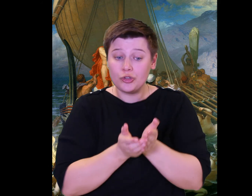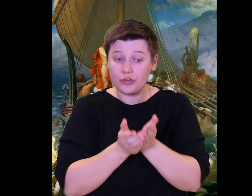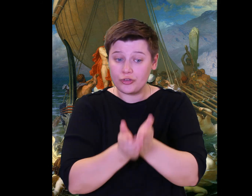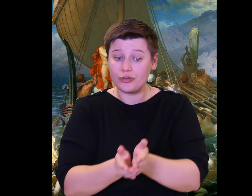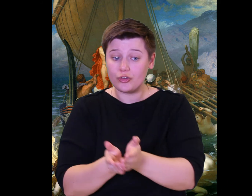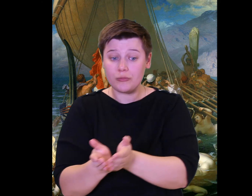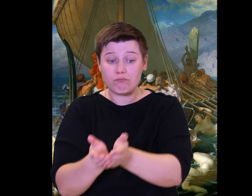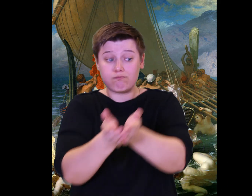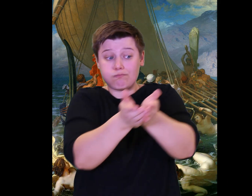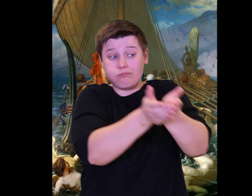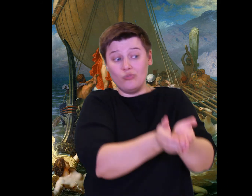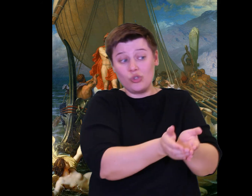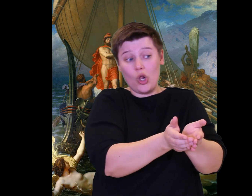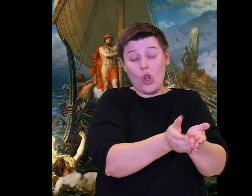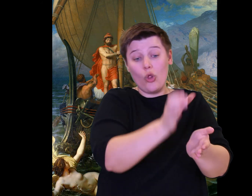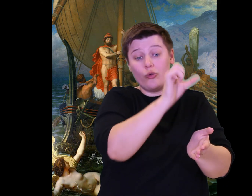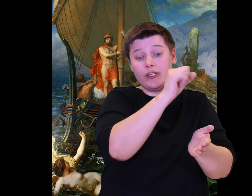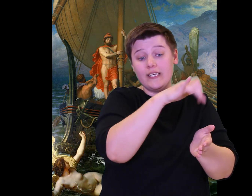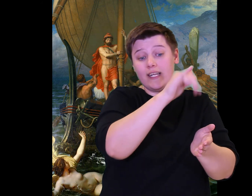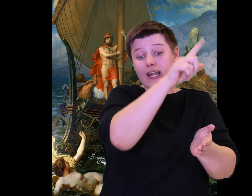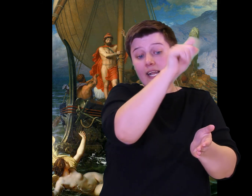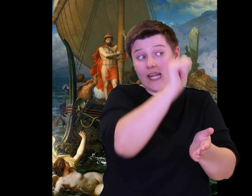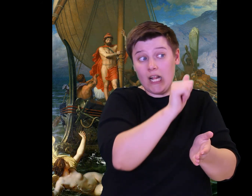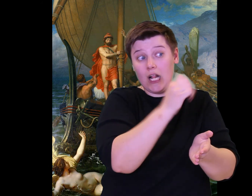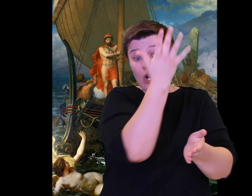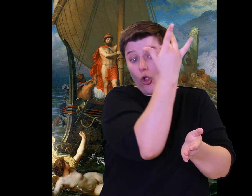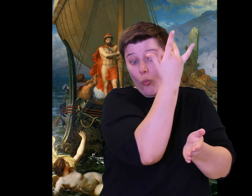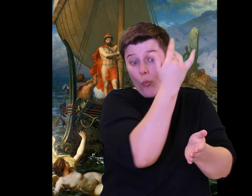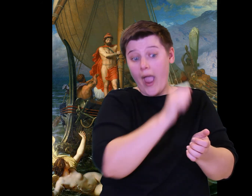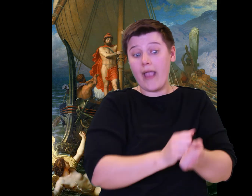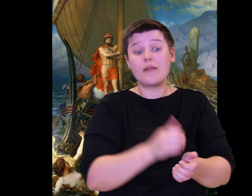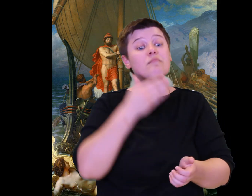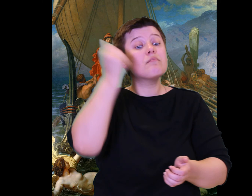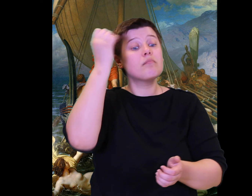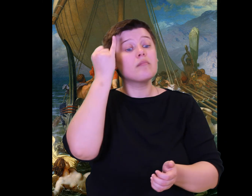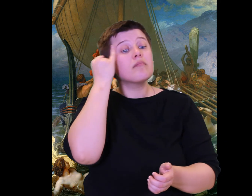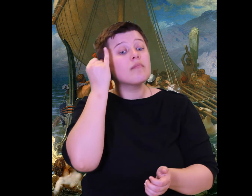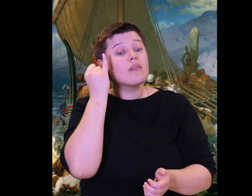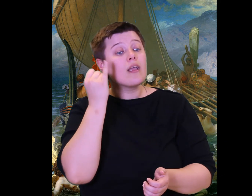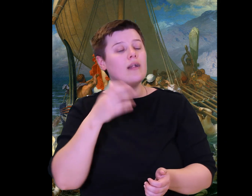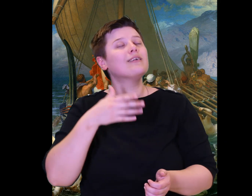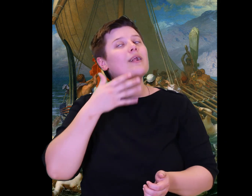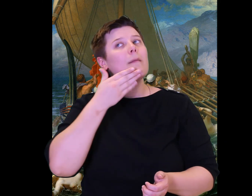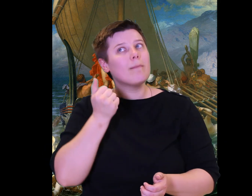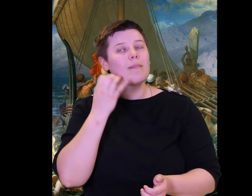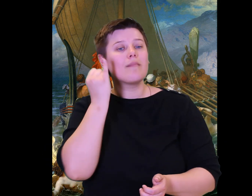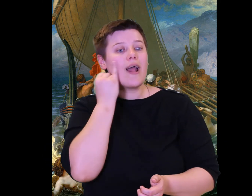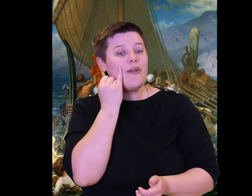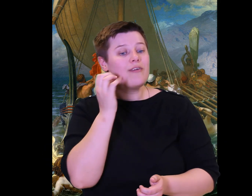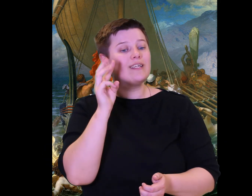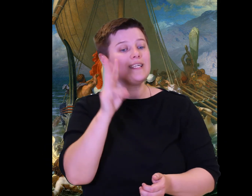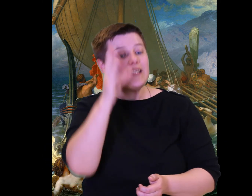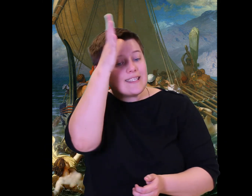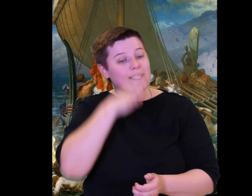from off each dark-prowed ship. The other rock is near, enough to shoot an arrow right